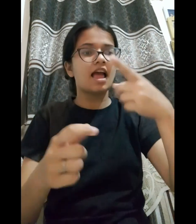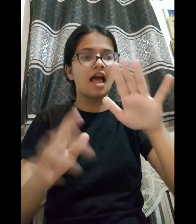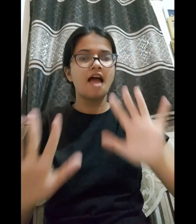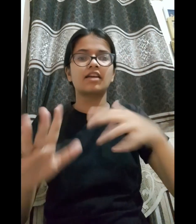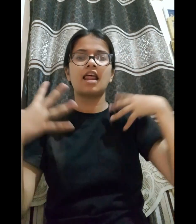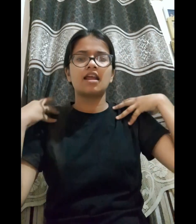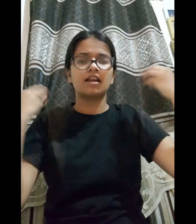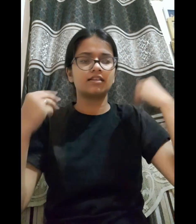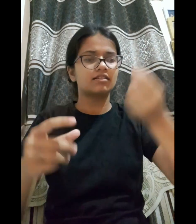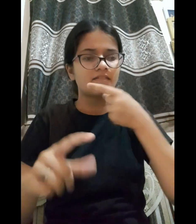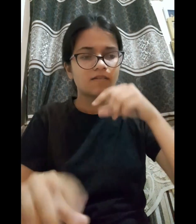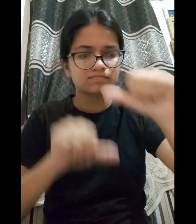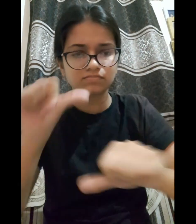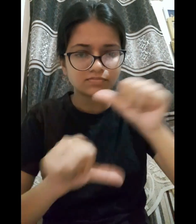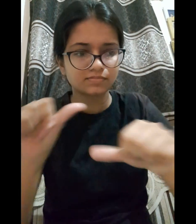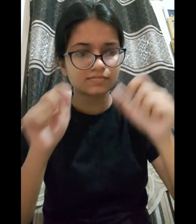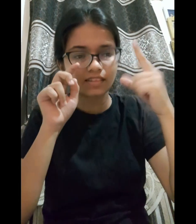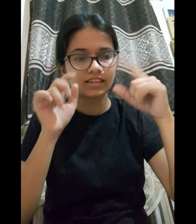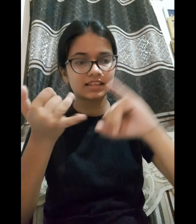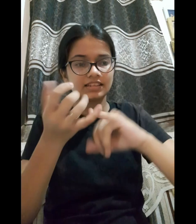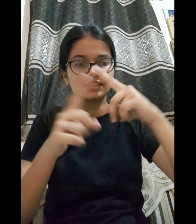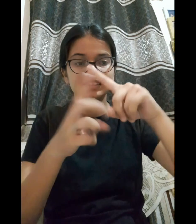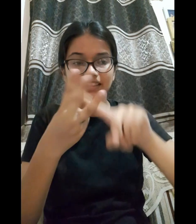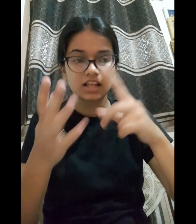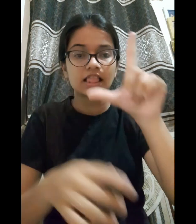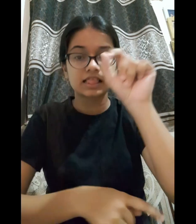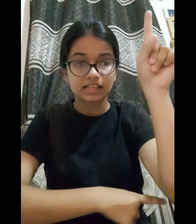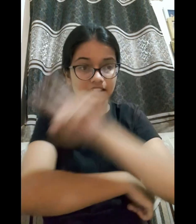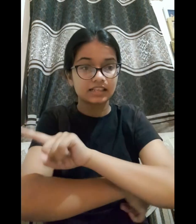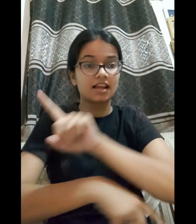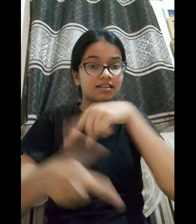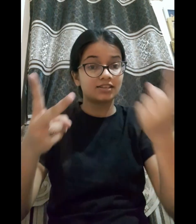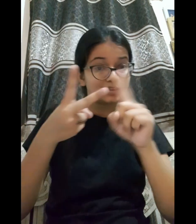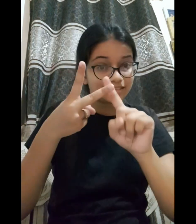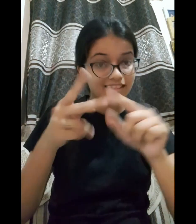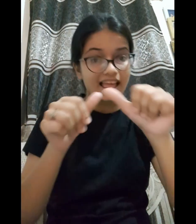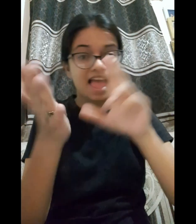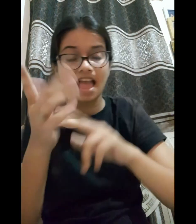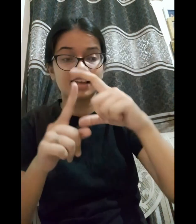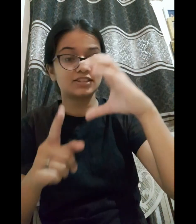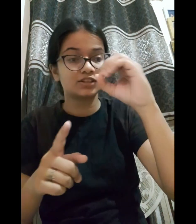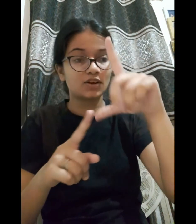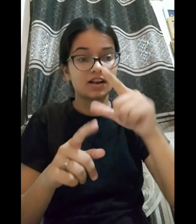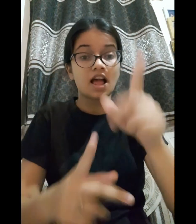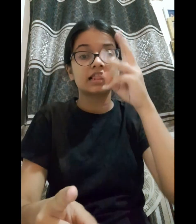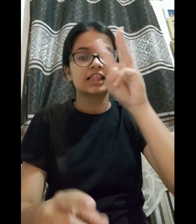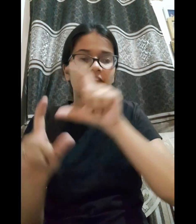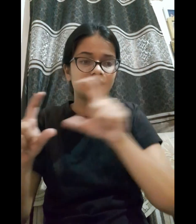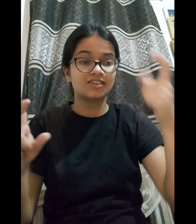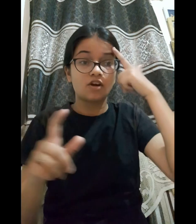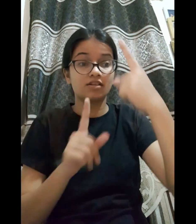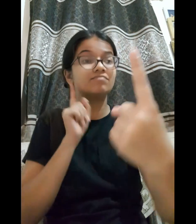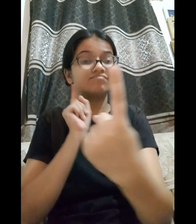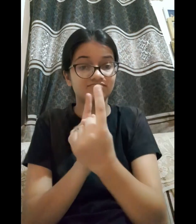steroids and anticoagulants. Steroids for 10 days and anticoagulants for 3 weeks, based on consultation with your doctor to prevent complications